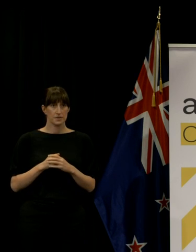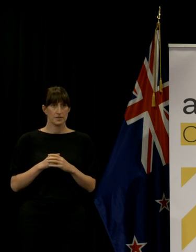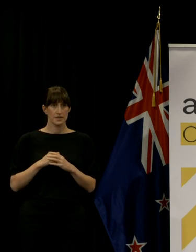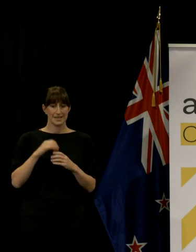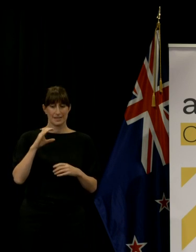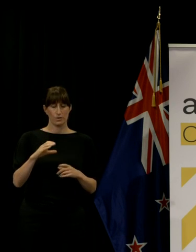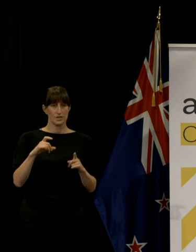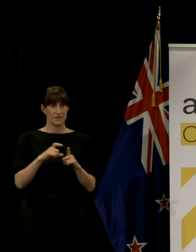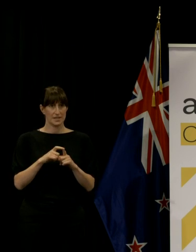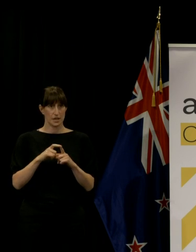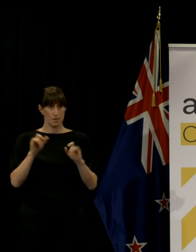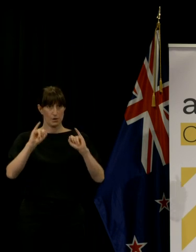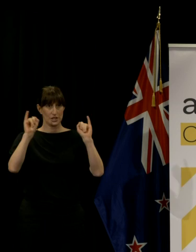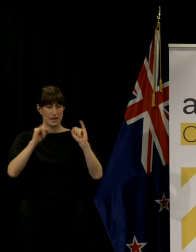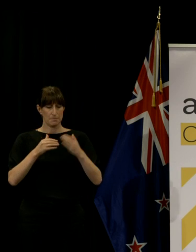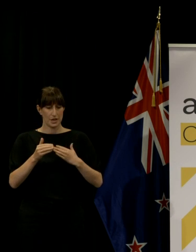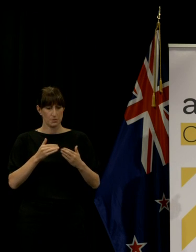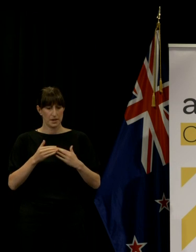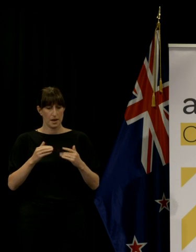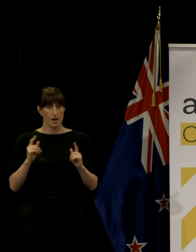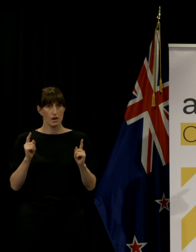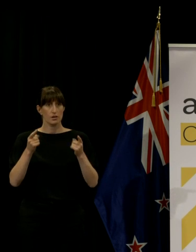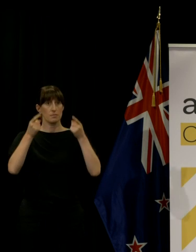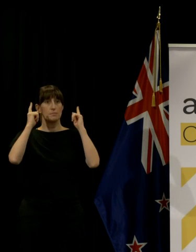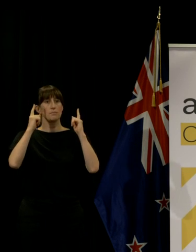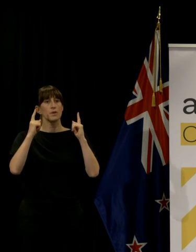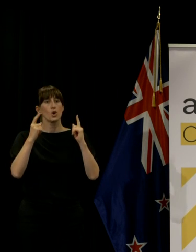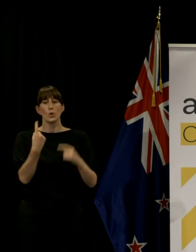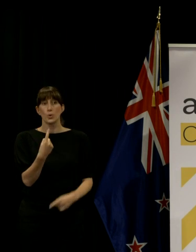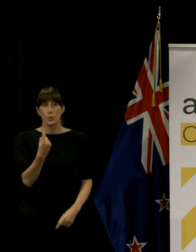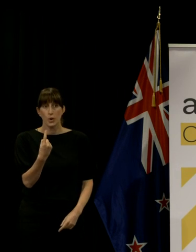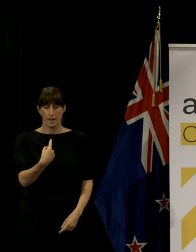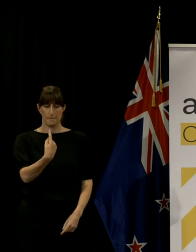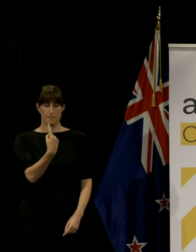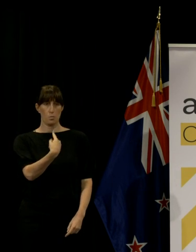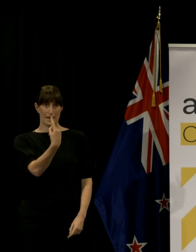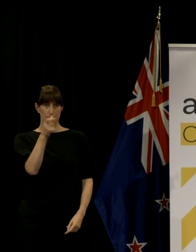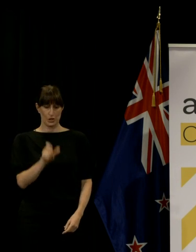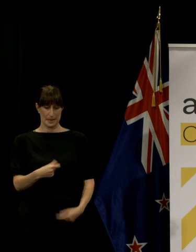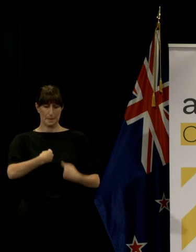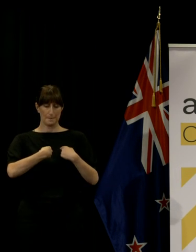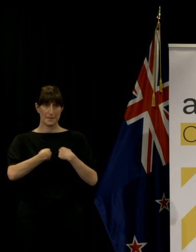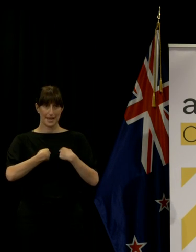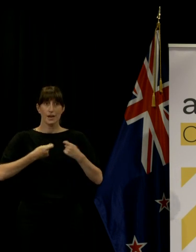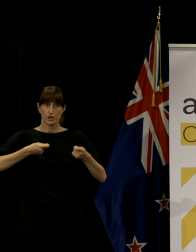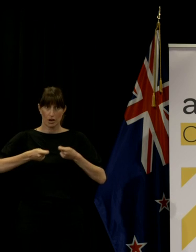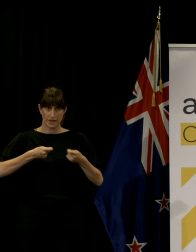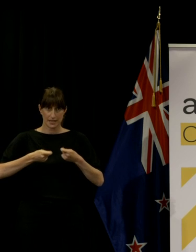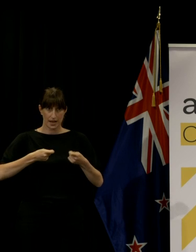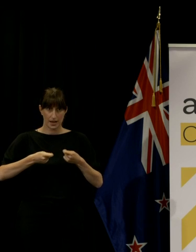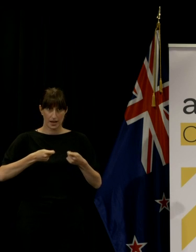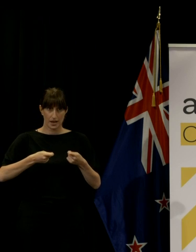Civil Defence Emergency Management and National Controller will reside in one person, me, the Director. This does not change the